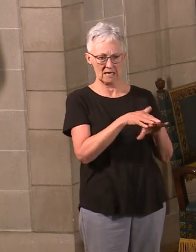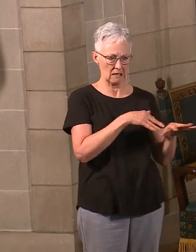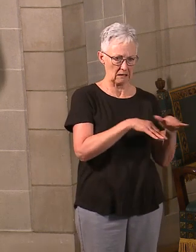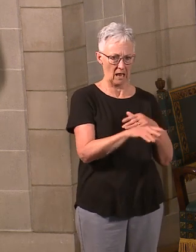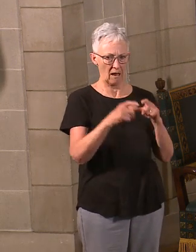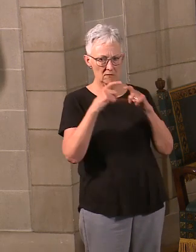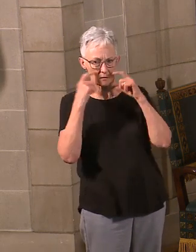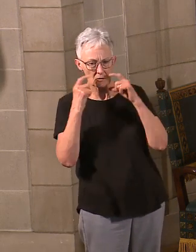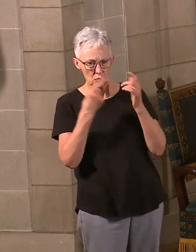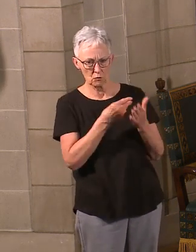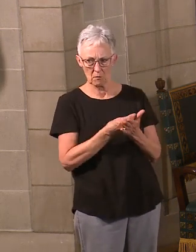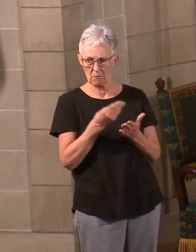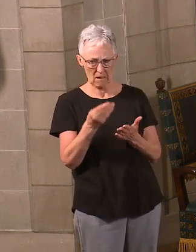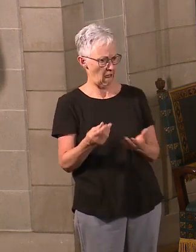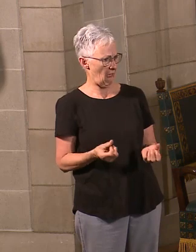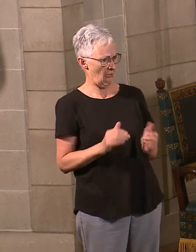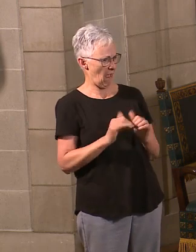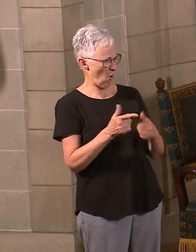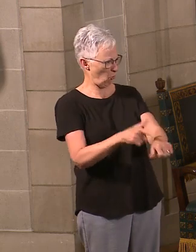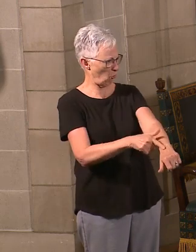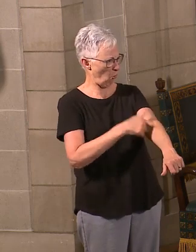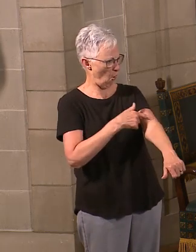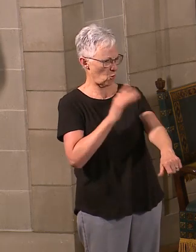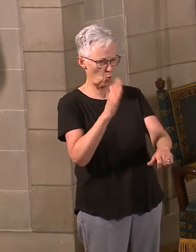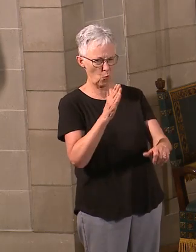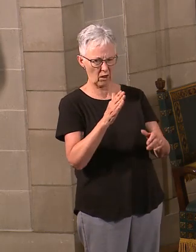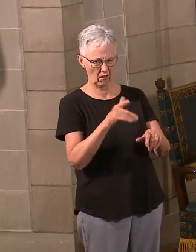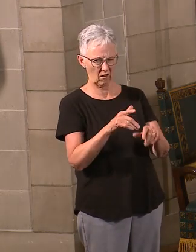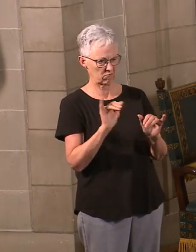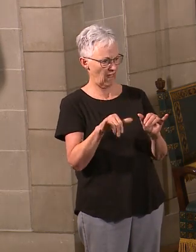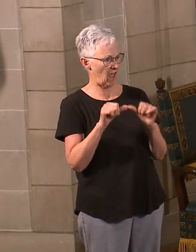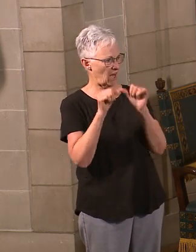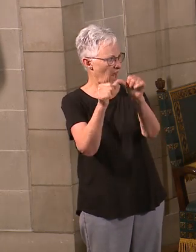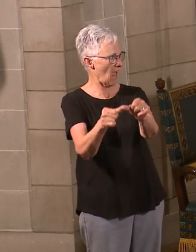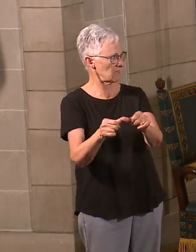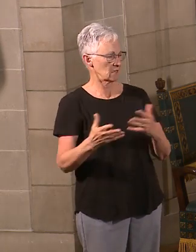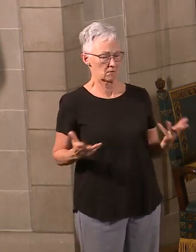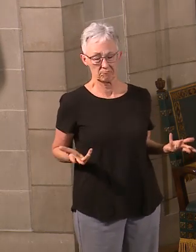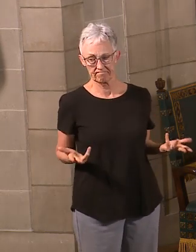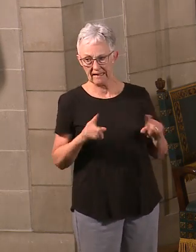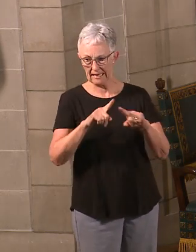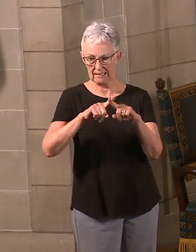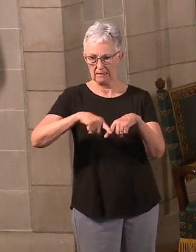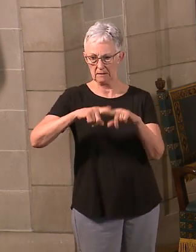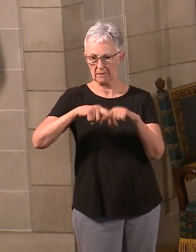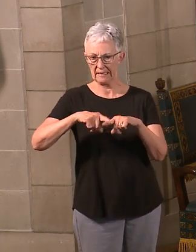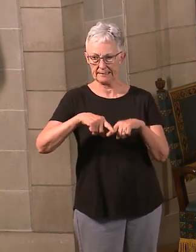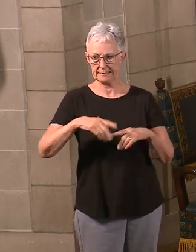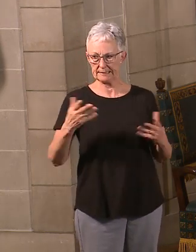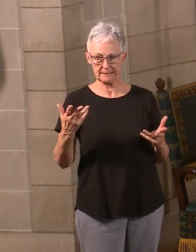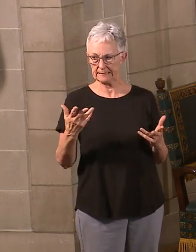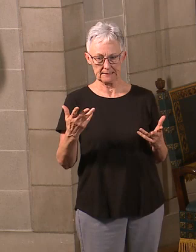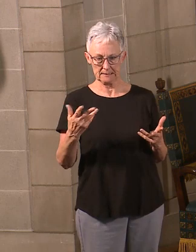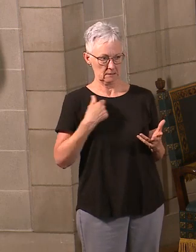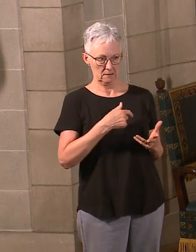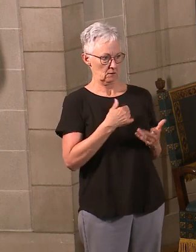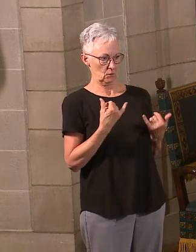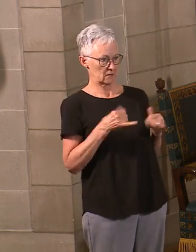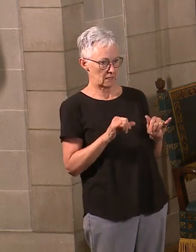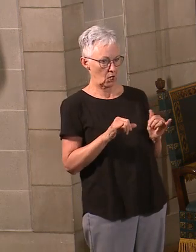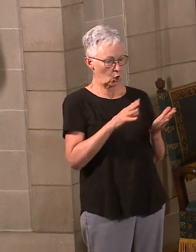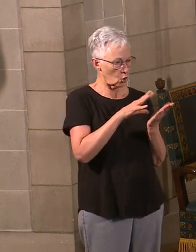Yeah. So the question is, how much will the 500,000 gloves and the 97,000 masks last? And again, it just depends. We're still learning our way through